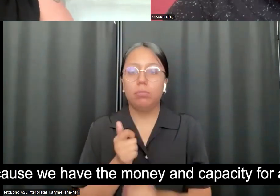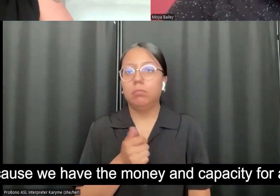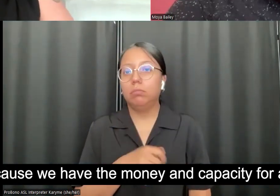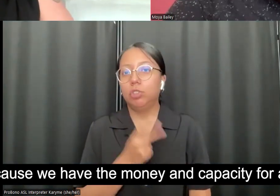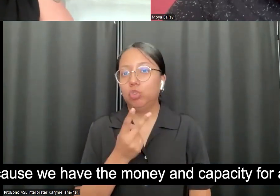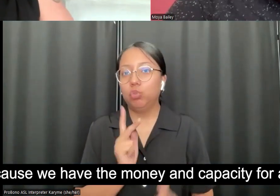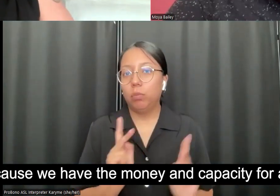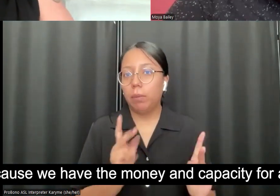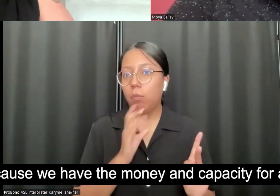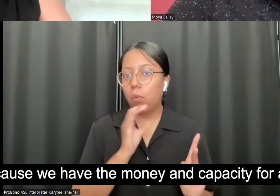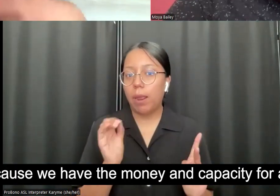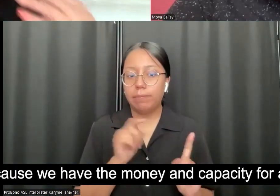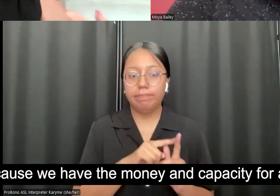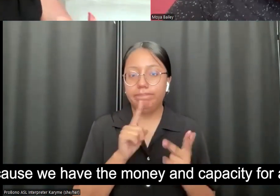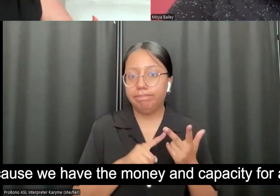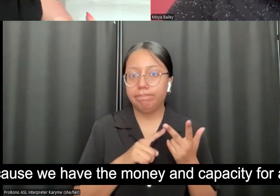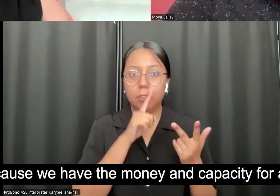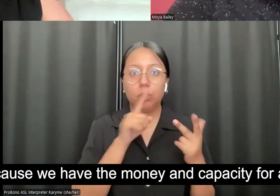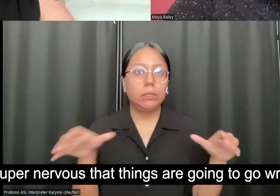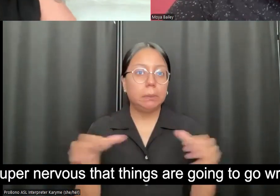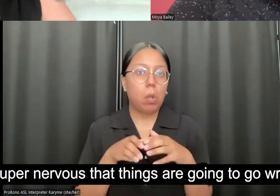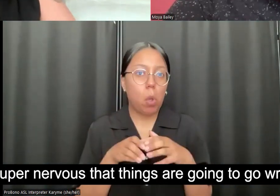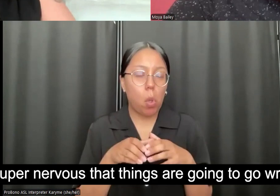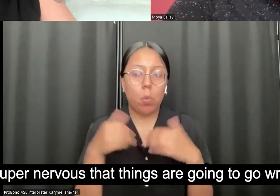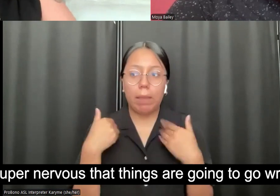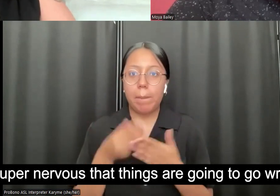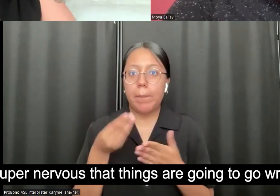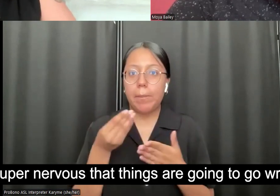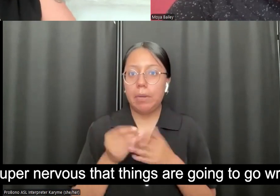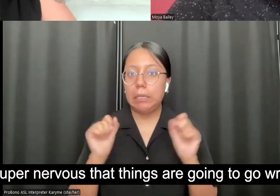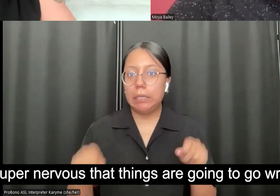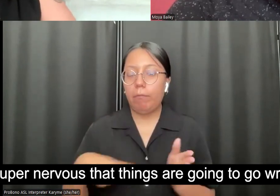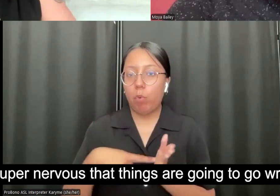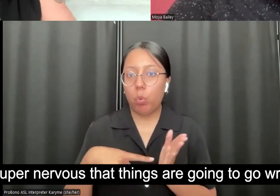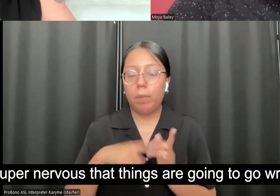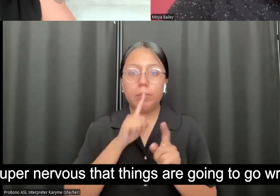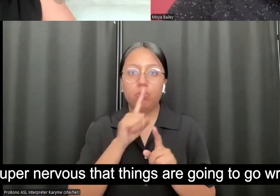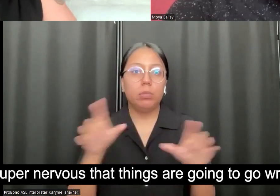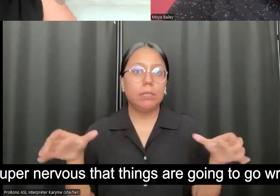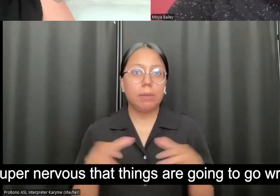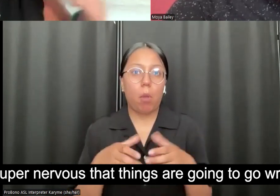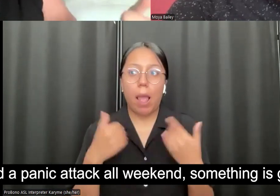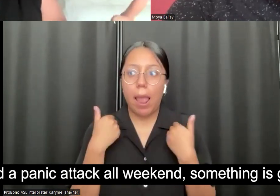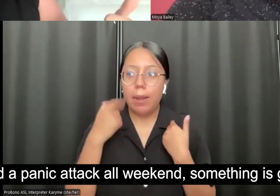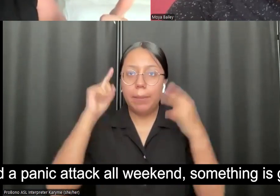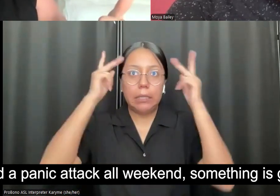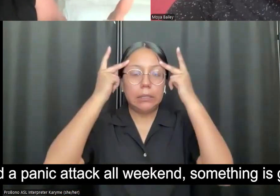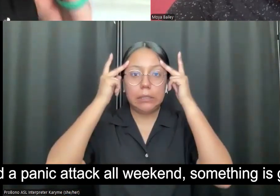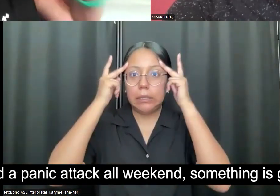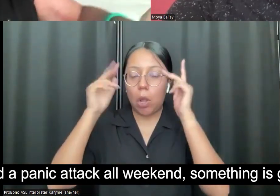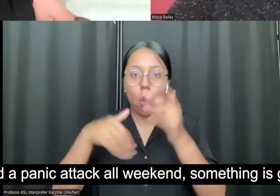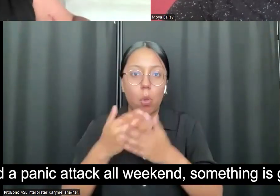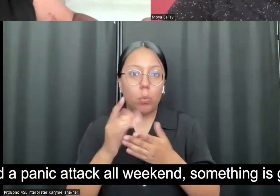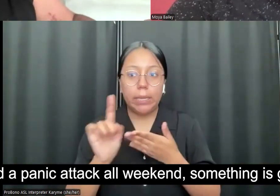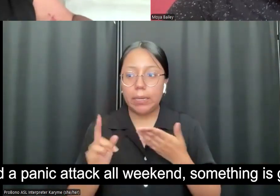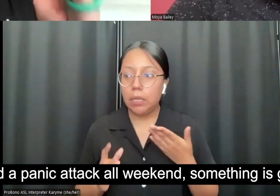what we had the money and capacity for. And I'm super nervous that something's going to go wrong. Like I had a panic attack all weekend being like, the van's gonna fuck up, like